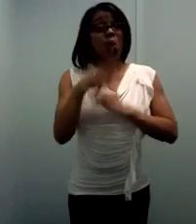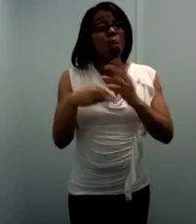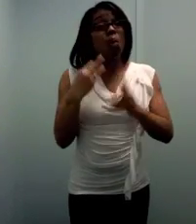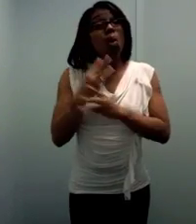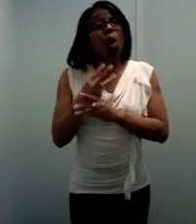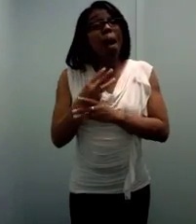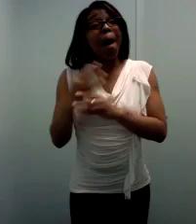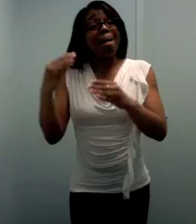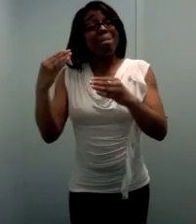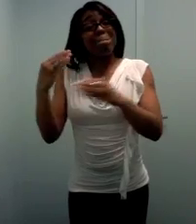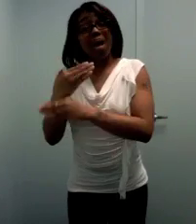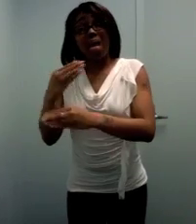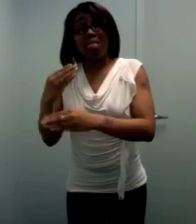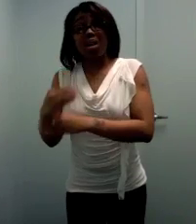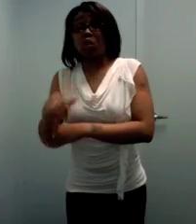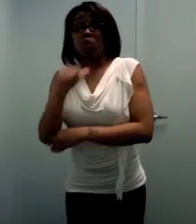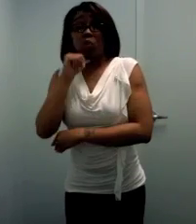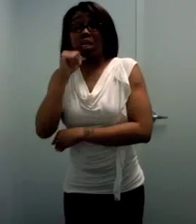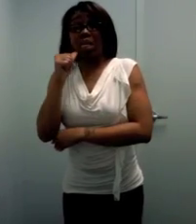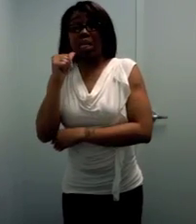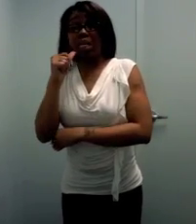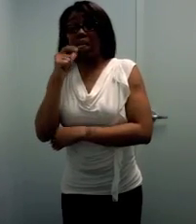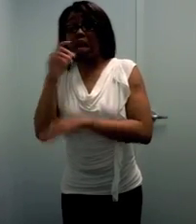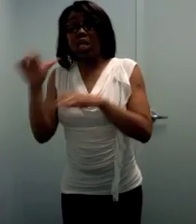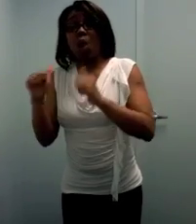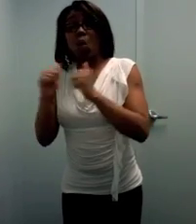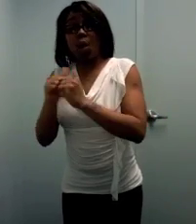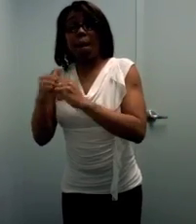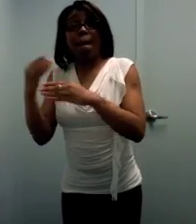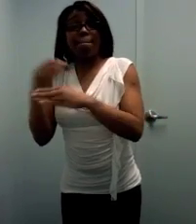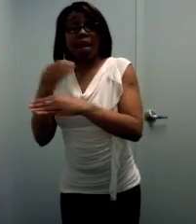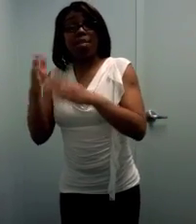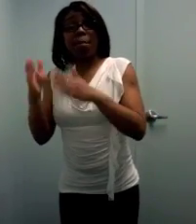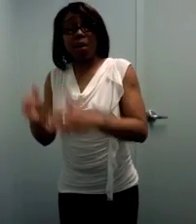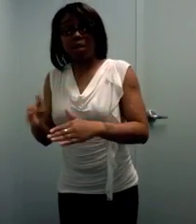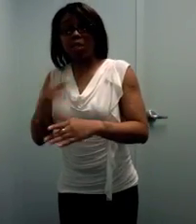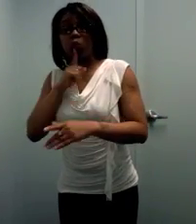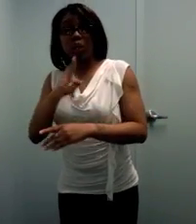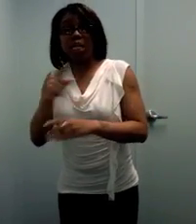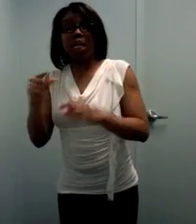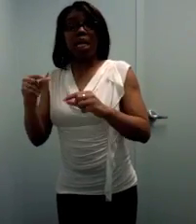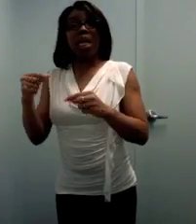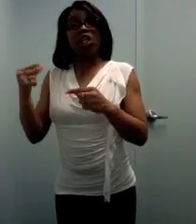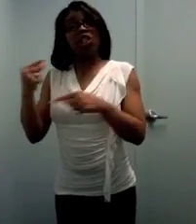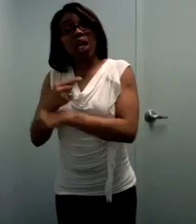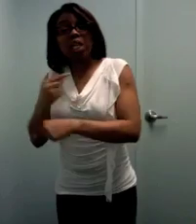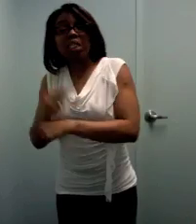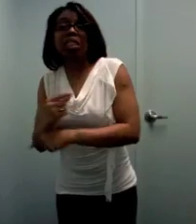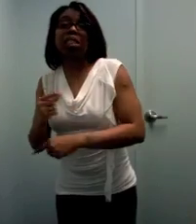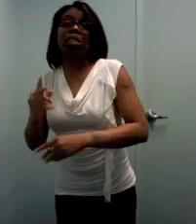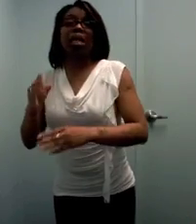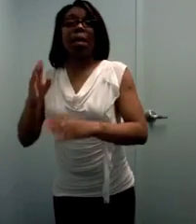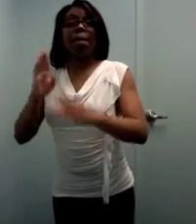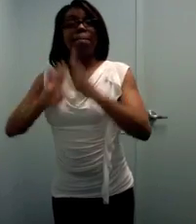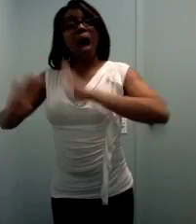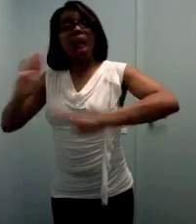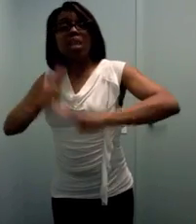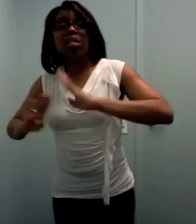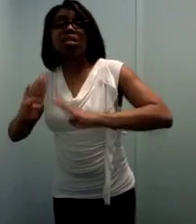done by mathematicians. It's done by geologists, engineers, biologists, all sorts of different people, modeling